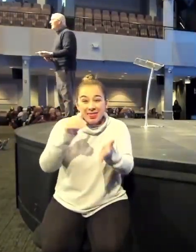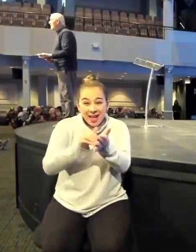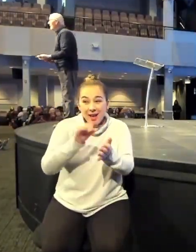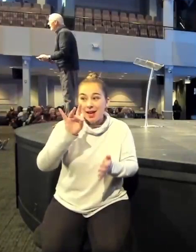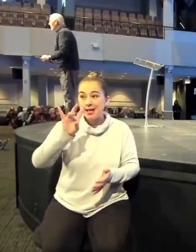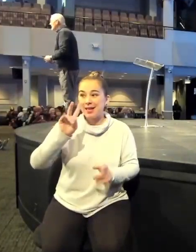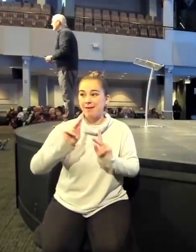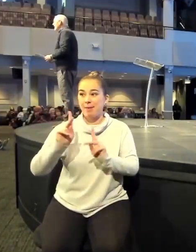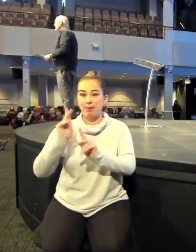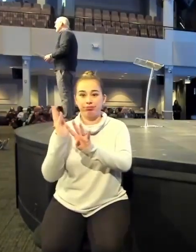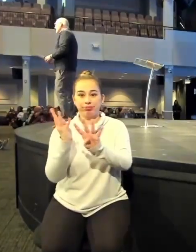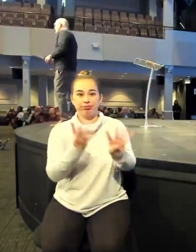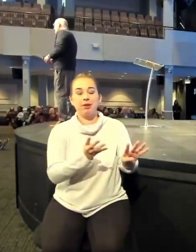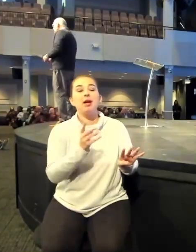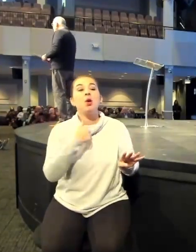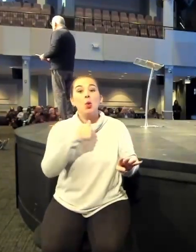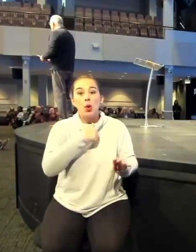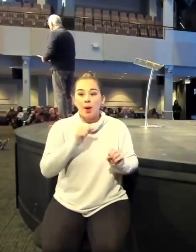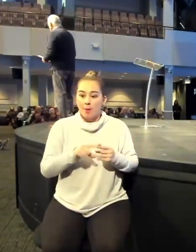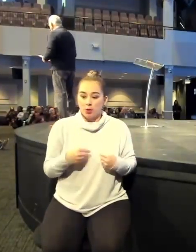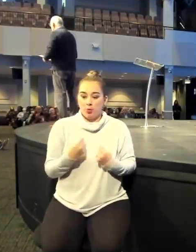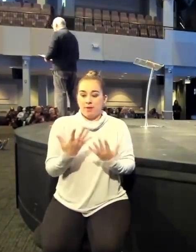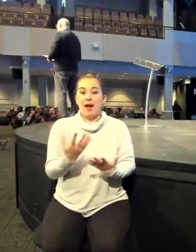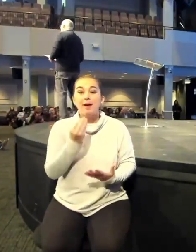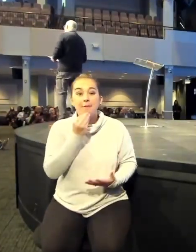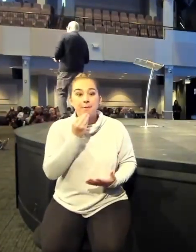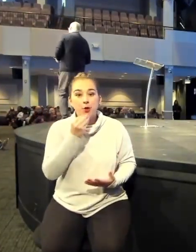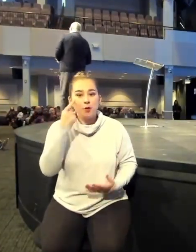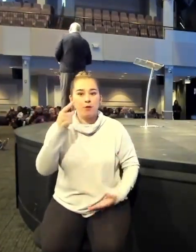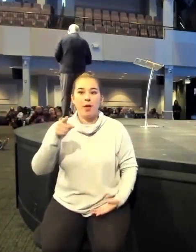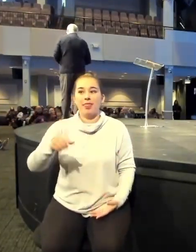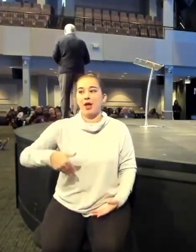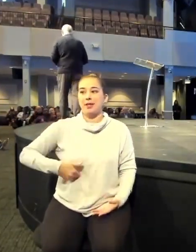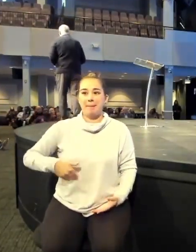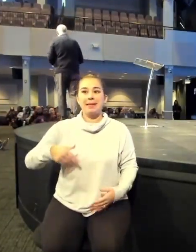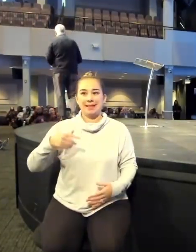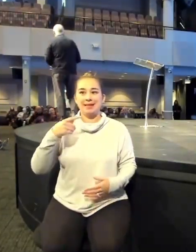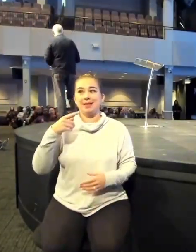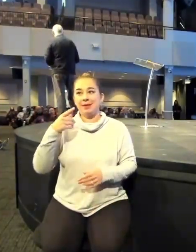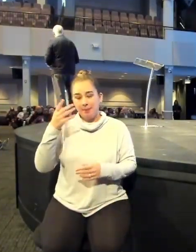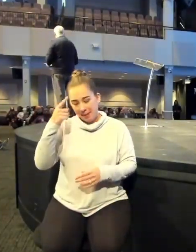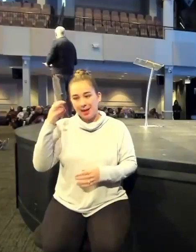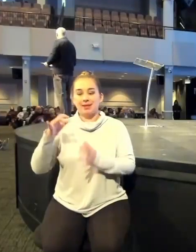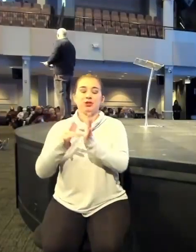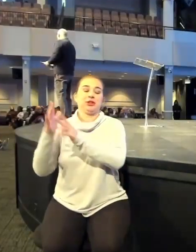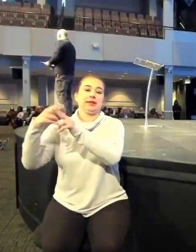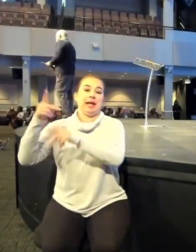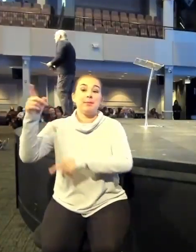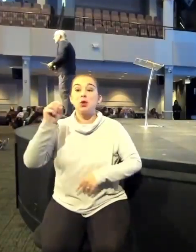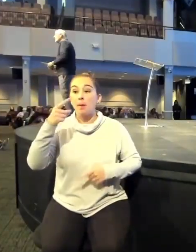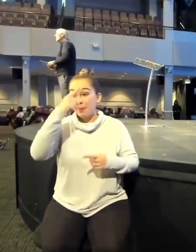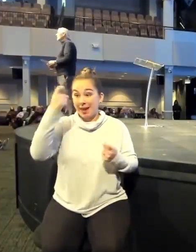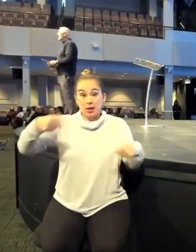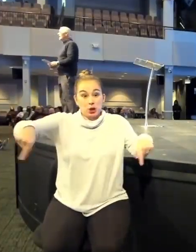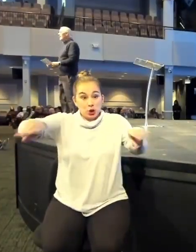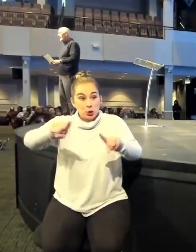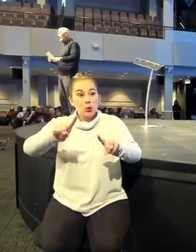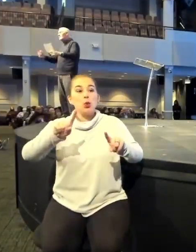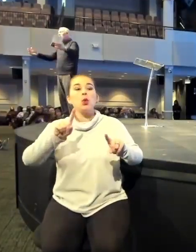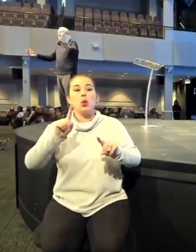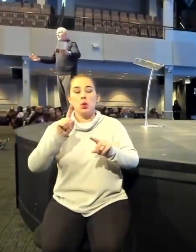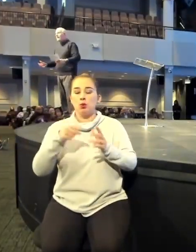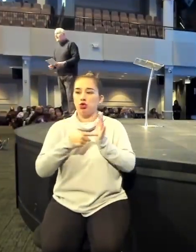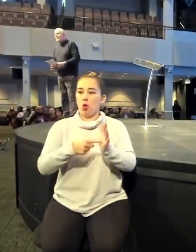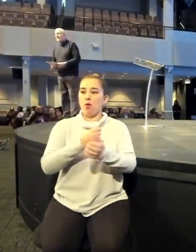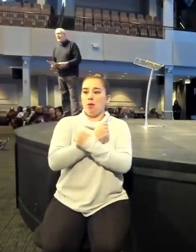9,087 people received food for their tummies in the name of Jesus yesterday because of the fact that you were communicating that